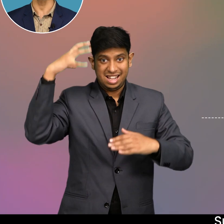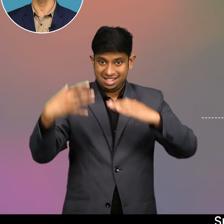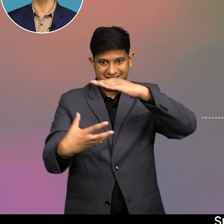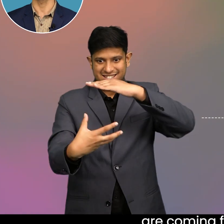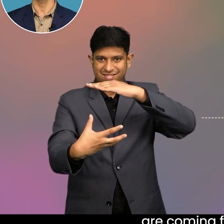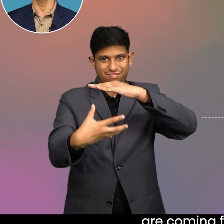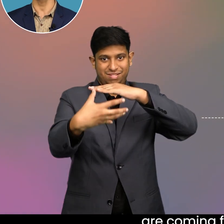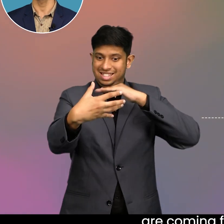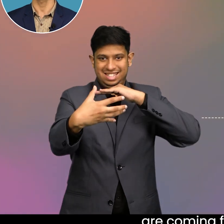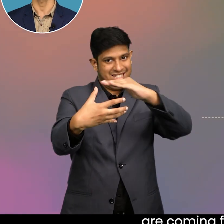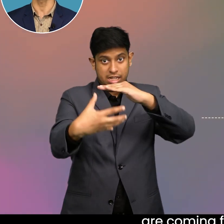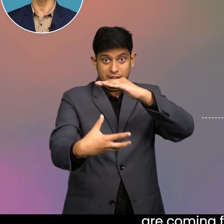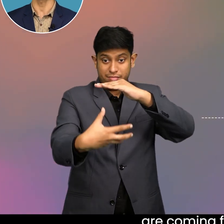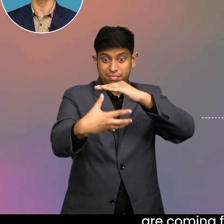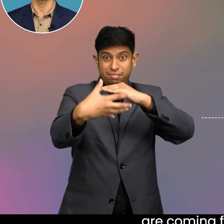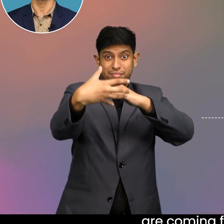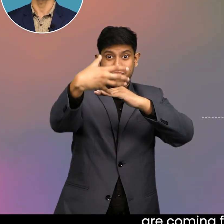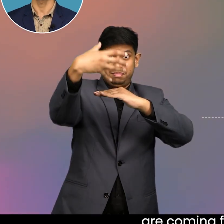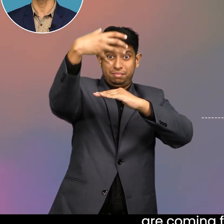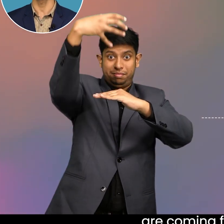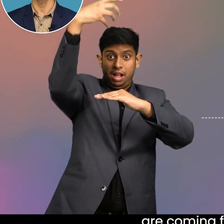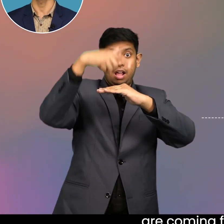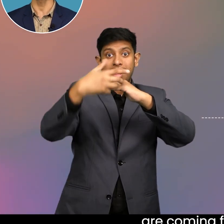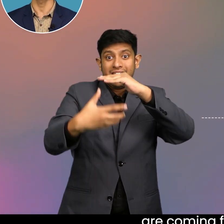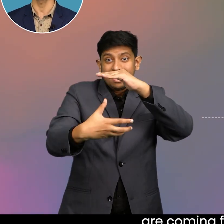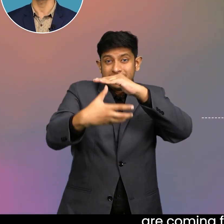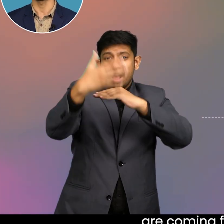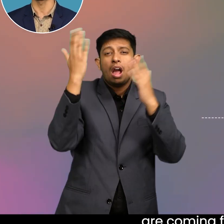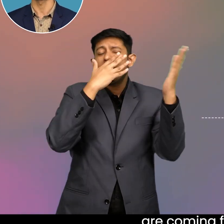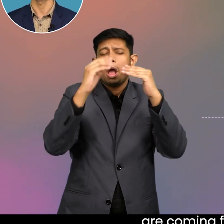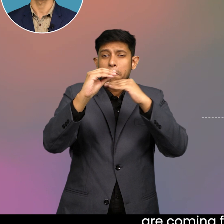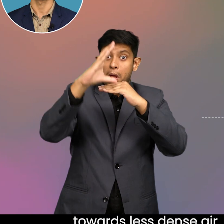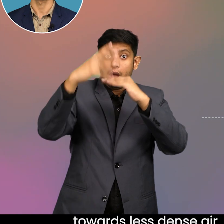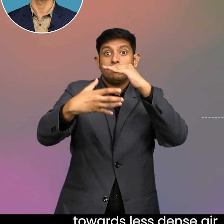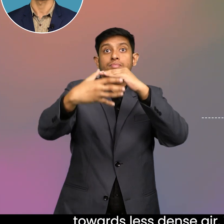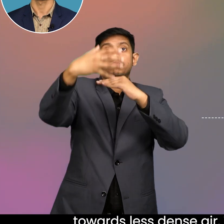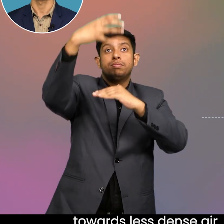Sun's rays are coming from more dense air towards less dense air.